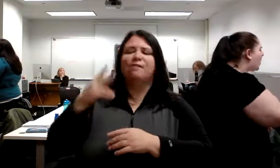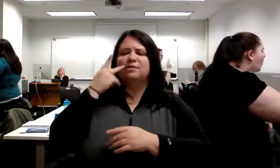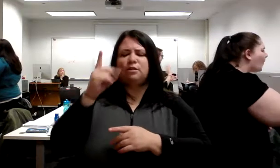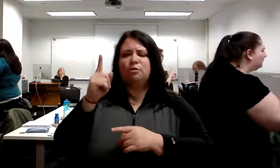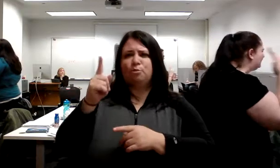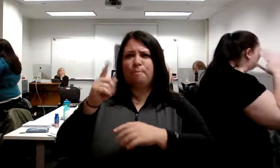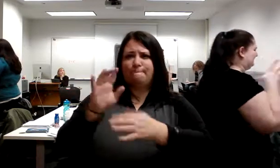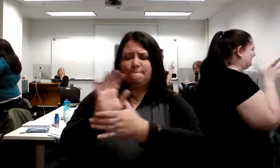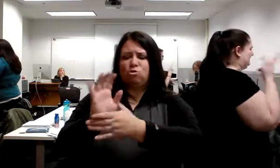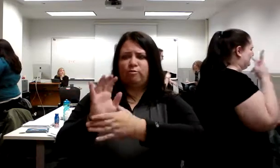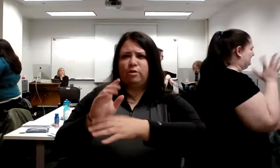What happened?